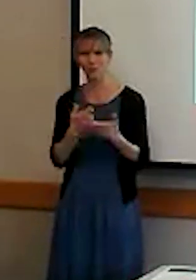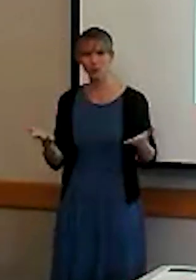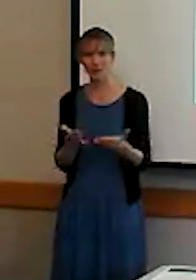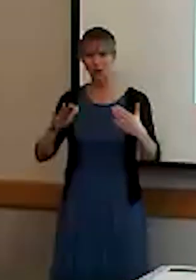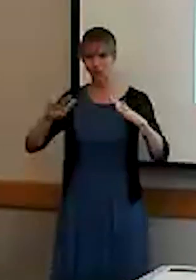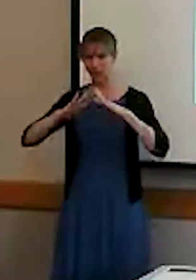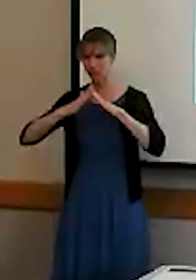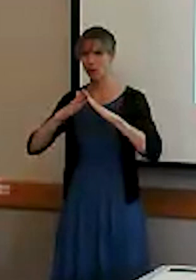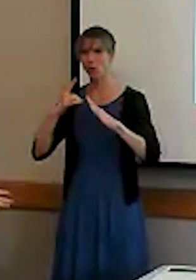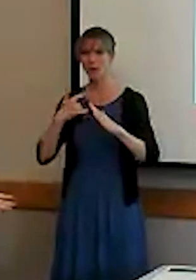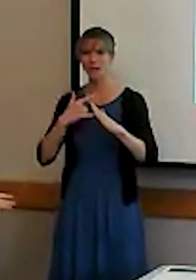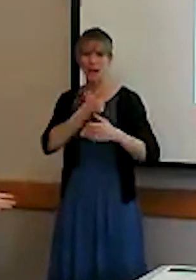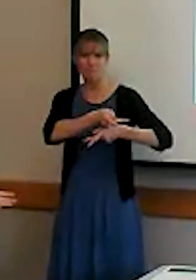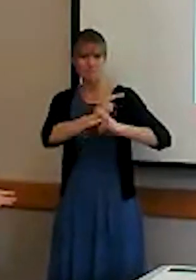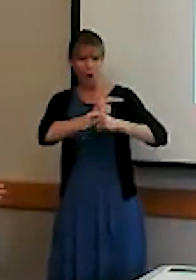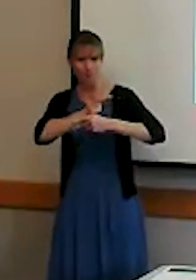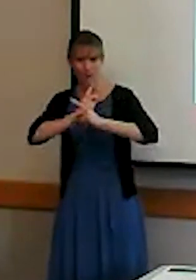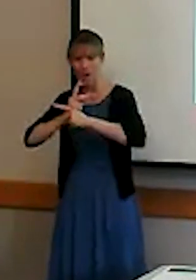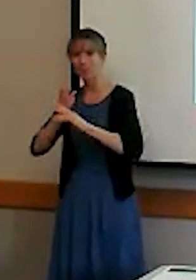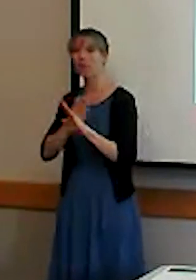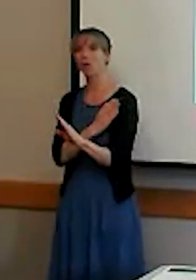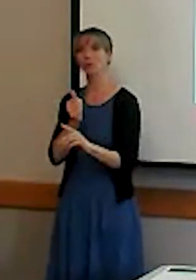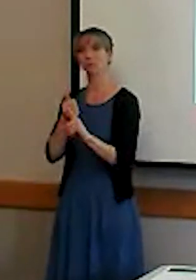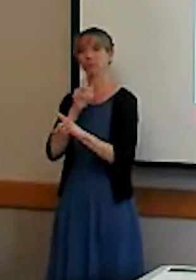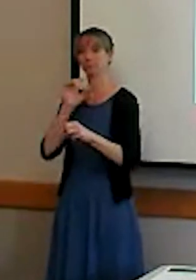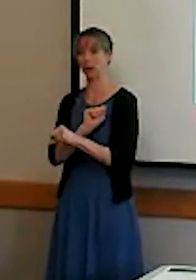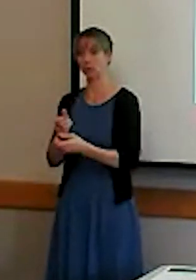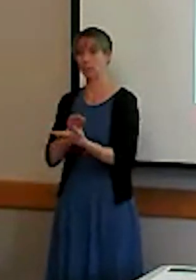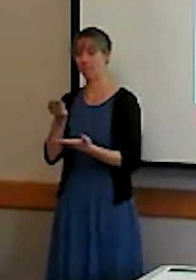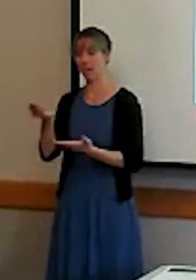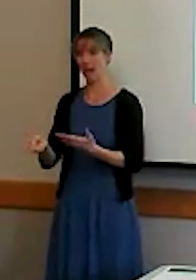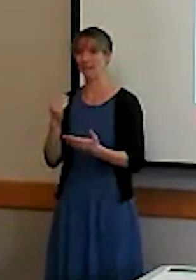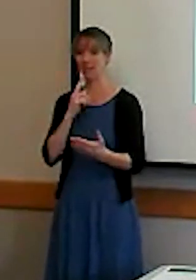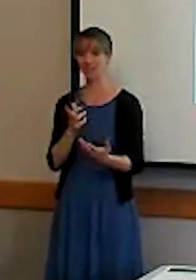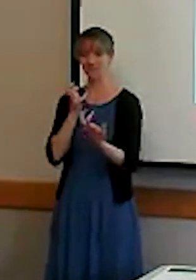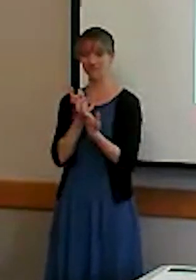Here in the community where we can buy something before we buy it to make sure it works.